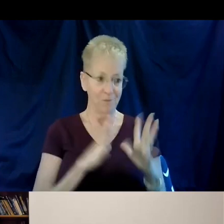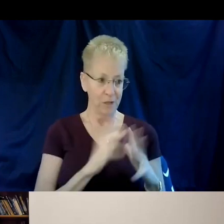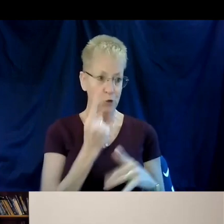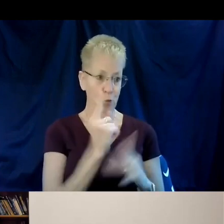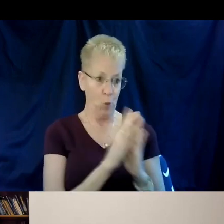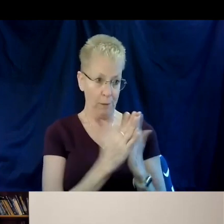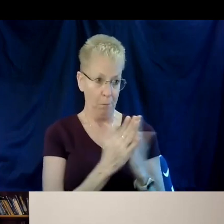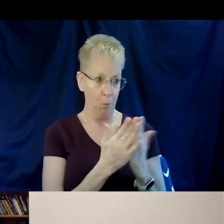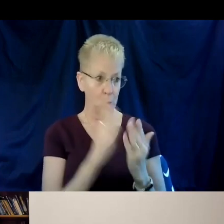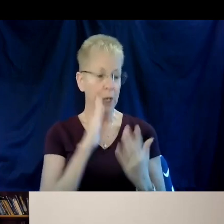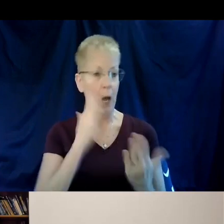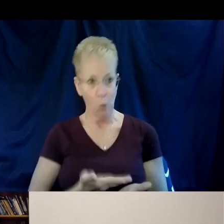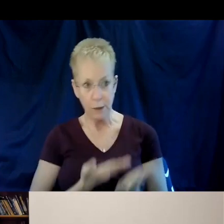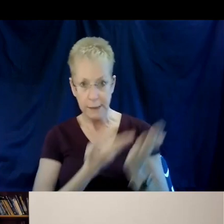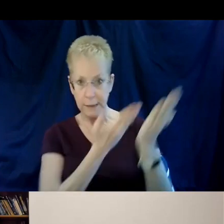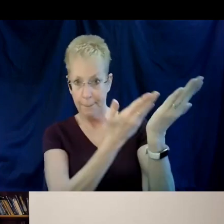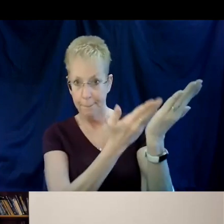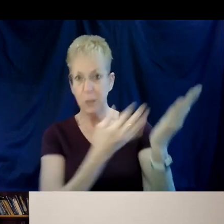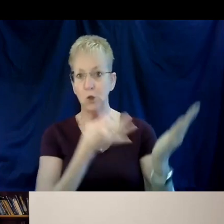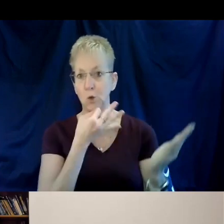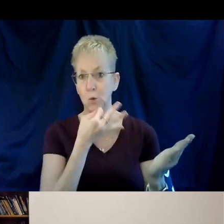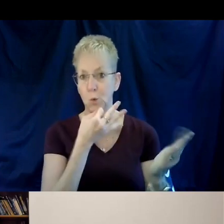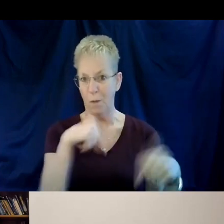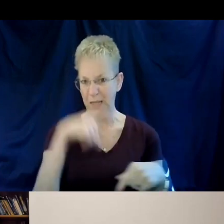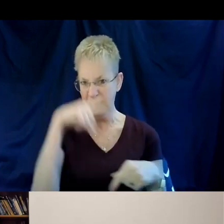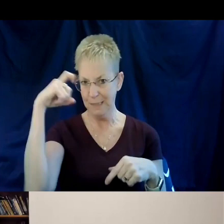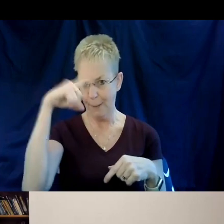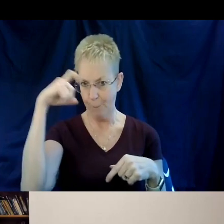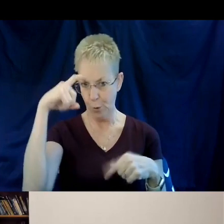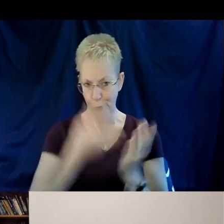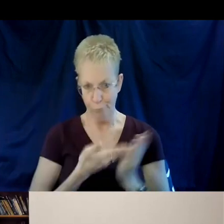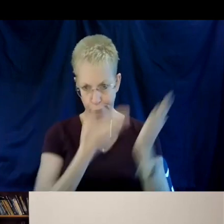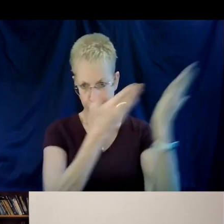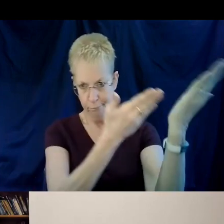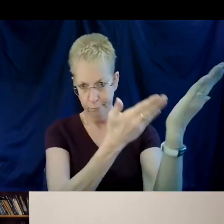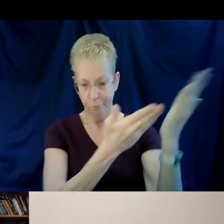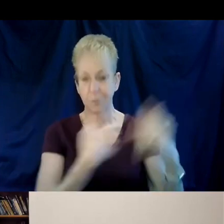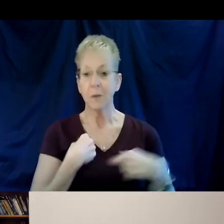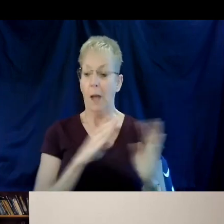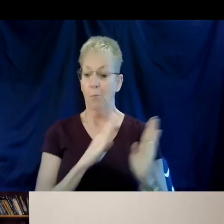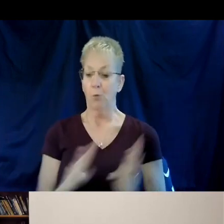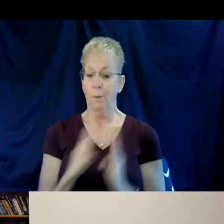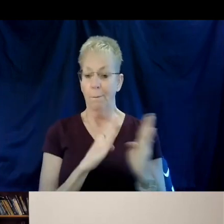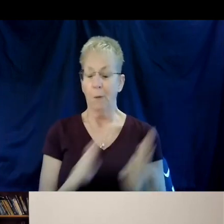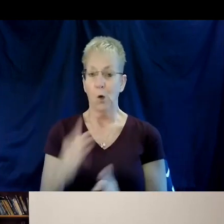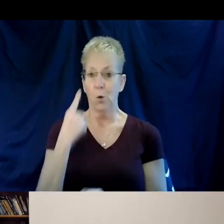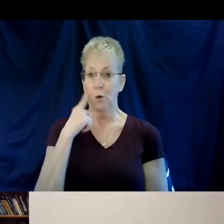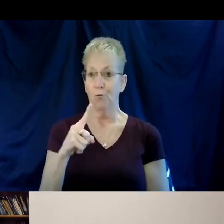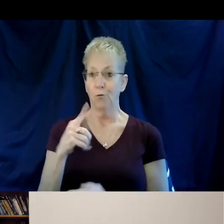that I'll be submitting this summer. I'm